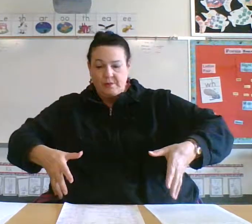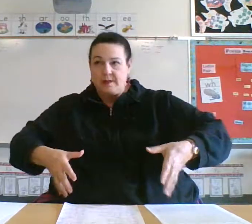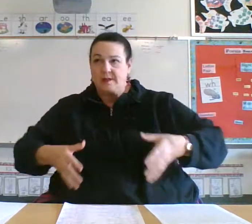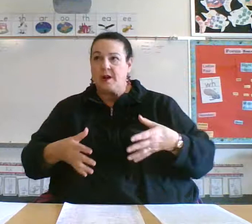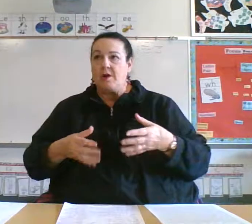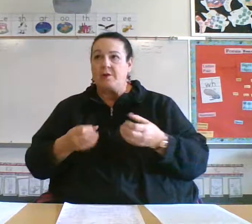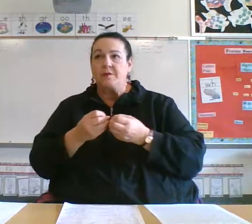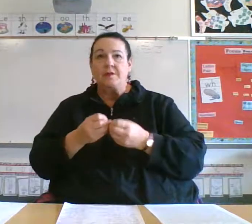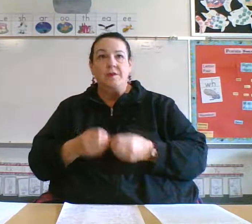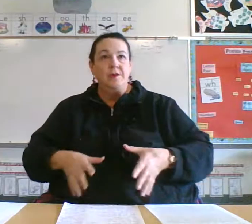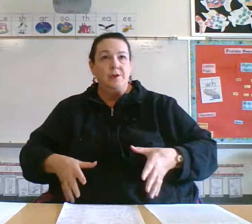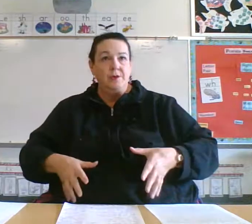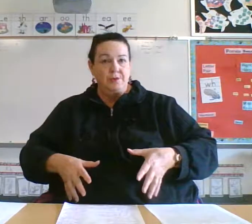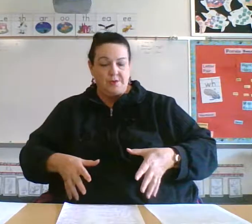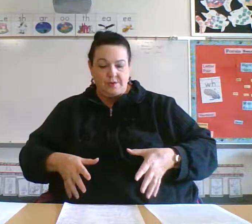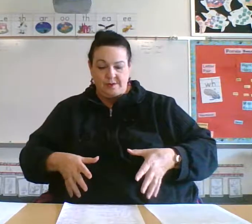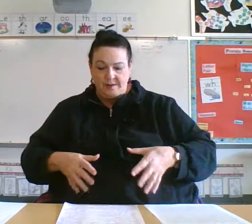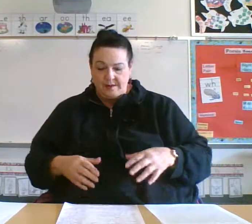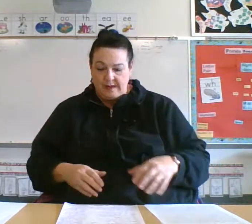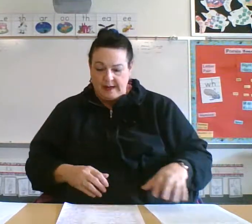It's gone. Lose. Yeah.